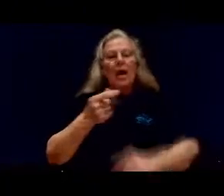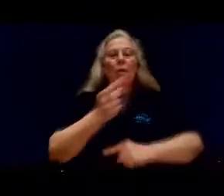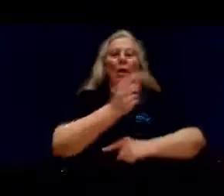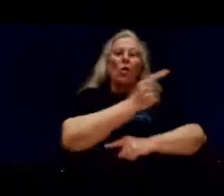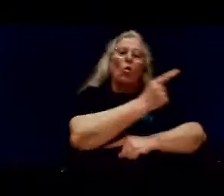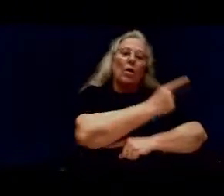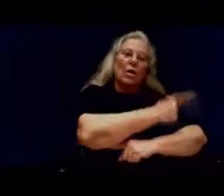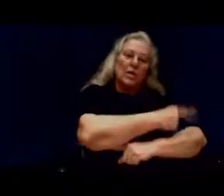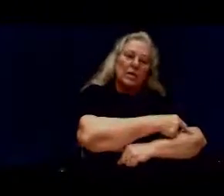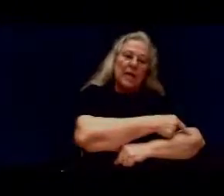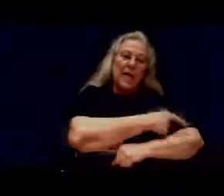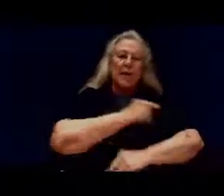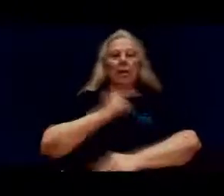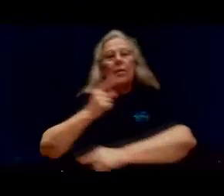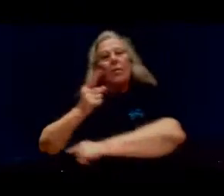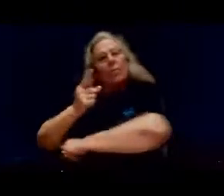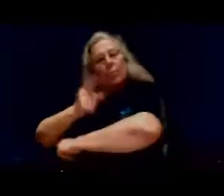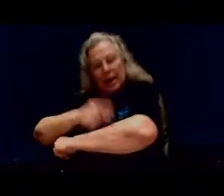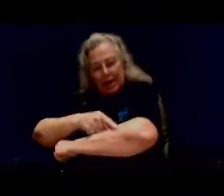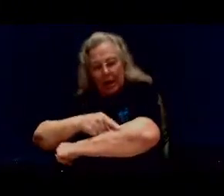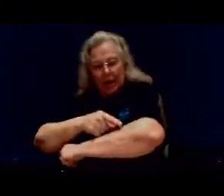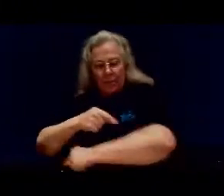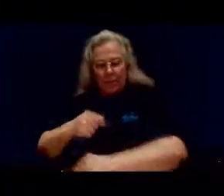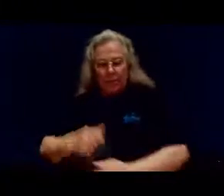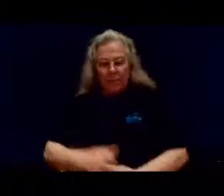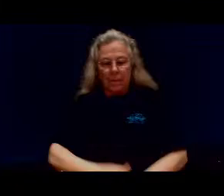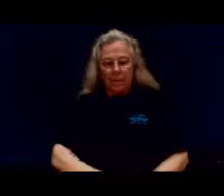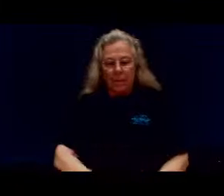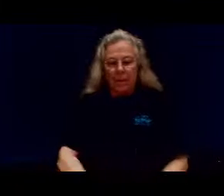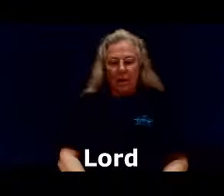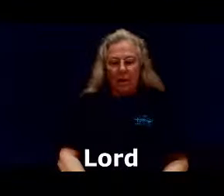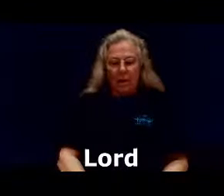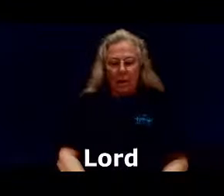way or day by day.